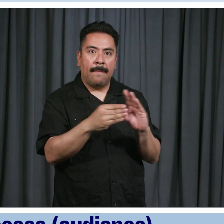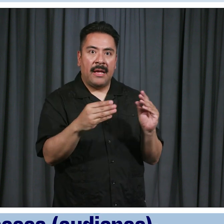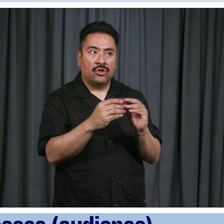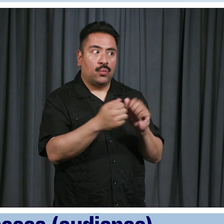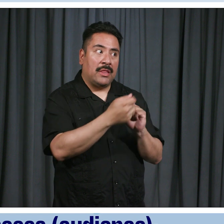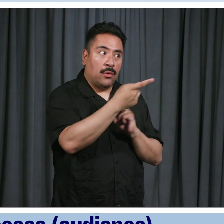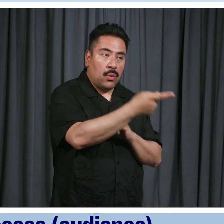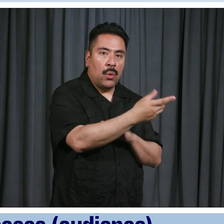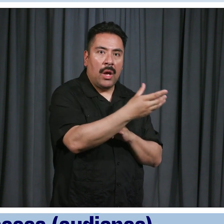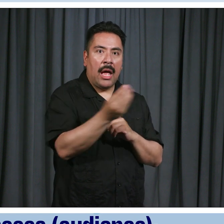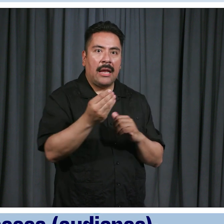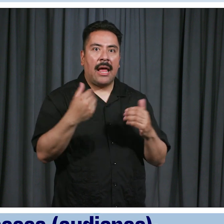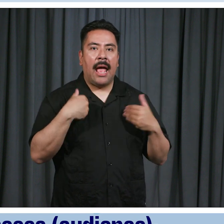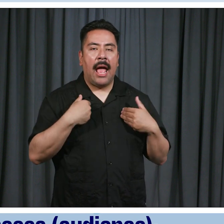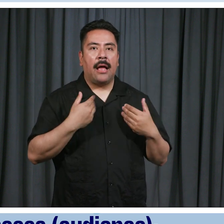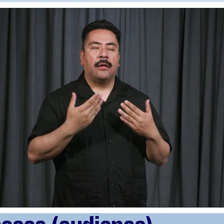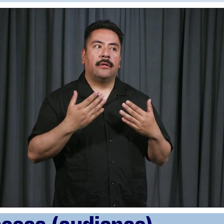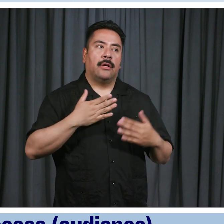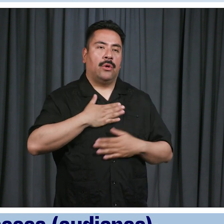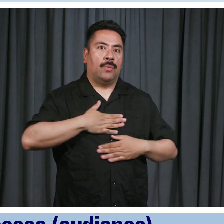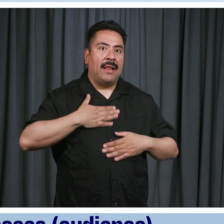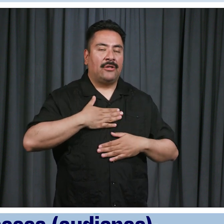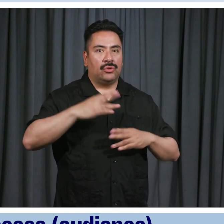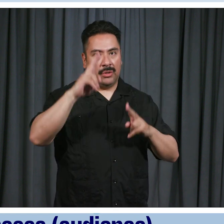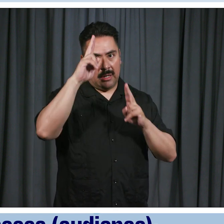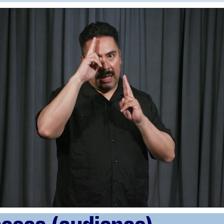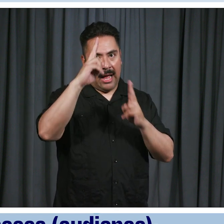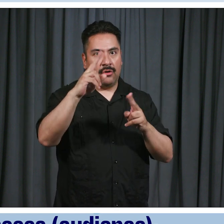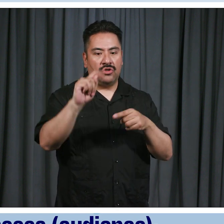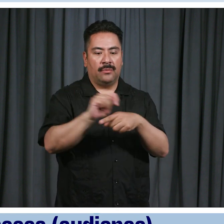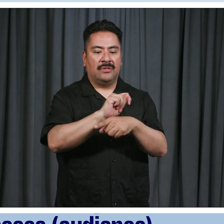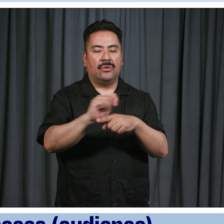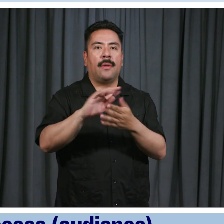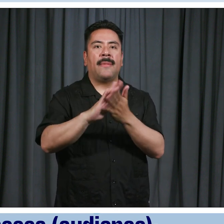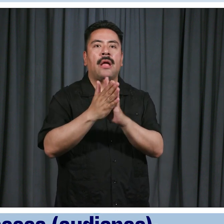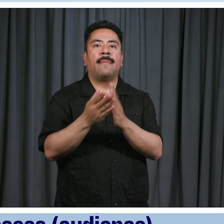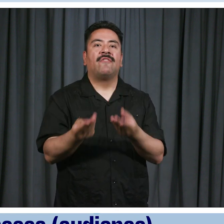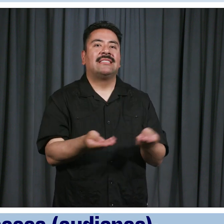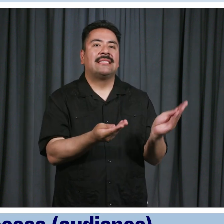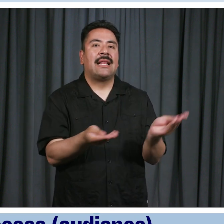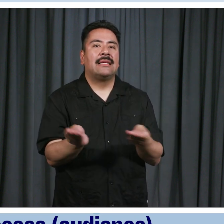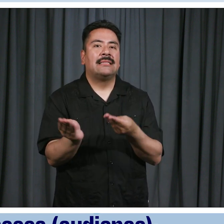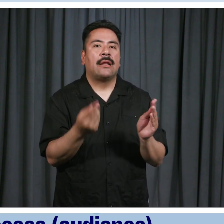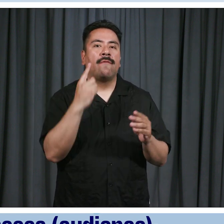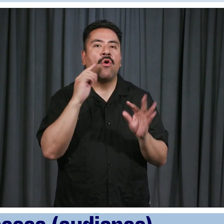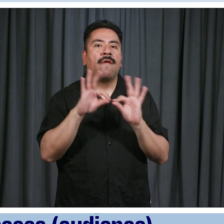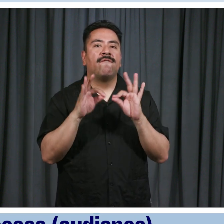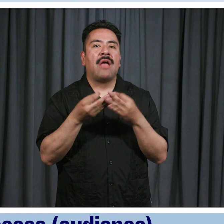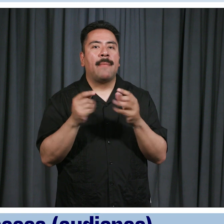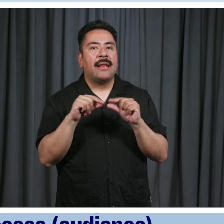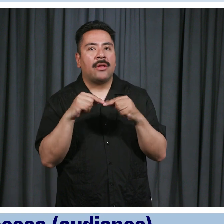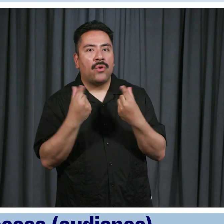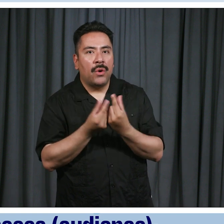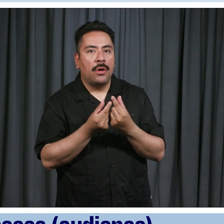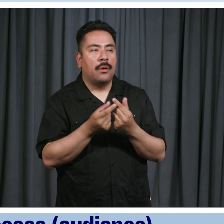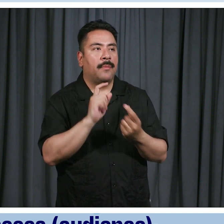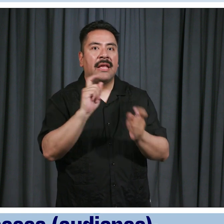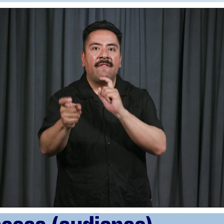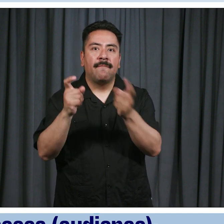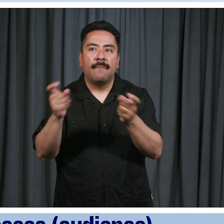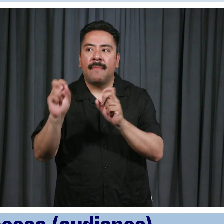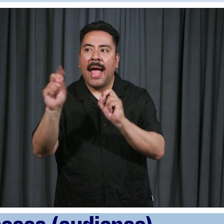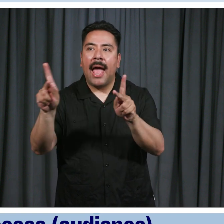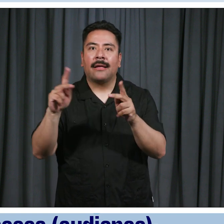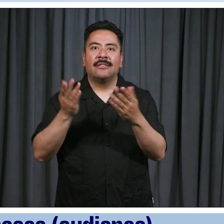you, and I had the pleasure and honor of also then being trained to be a facilitator for a family group and to give back and to be of